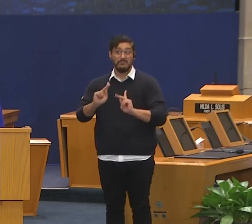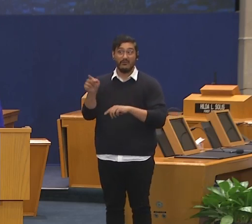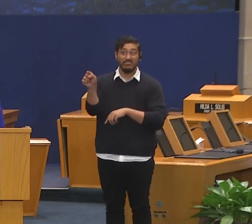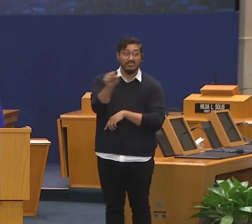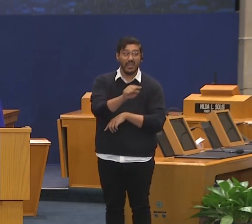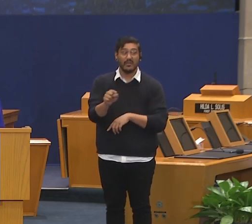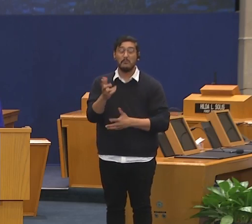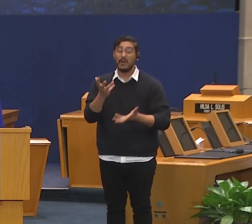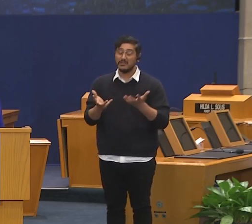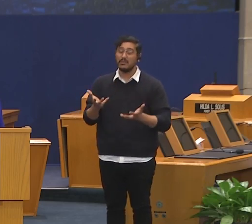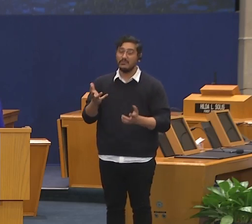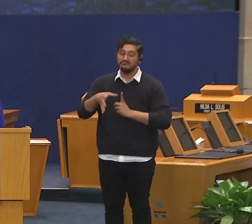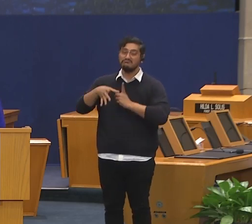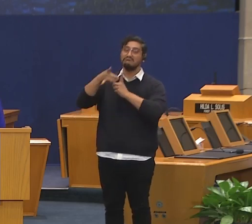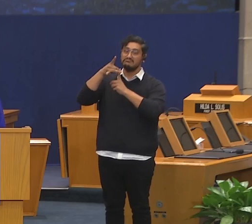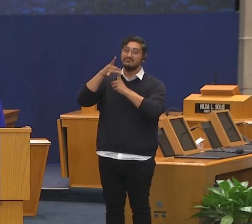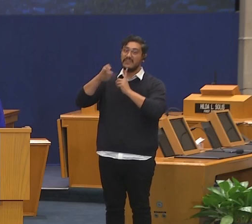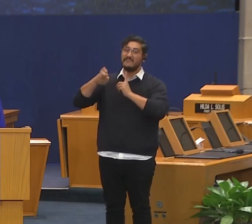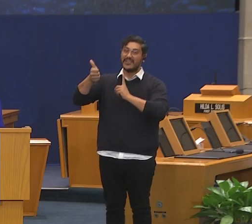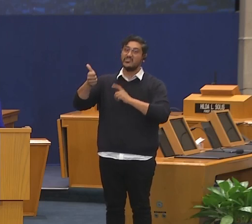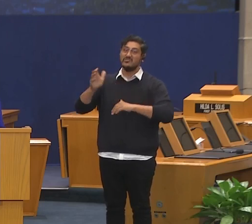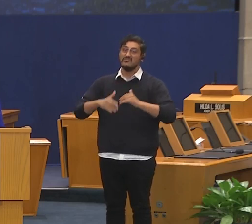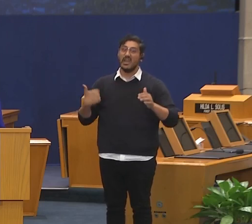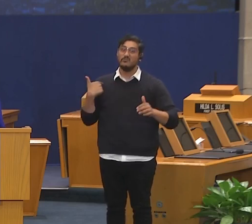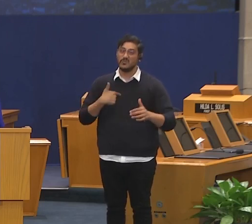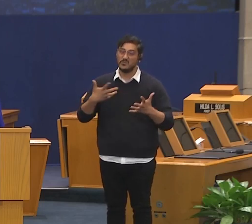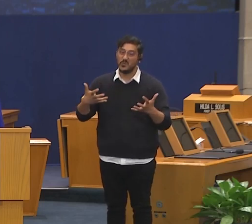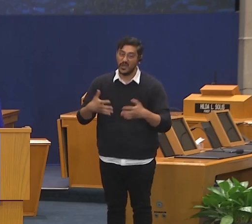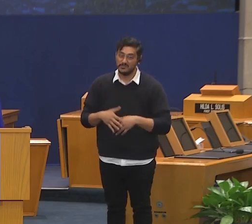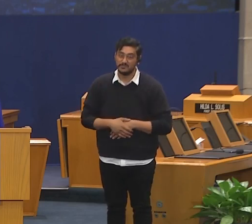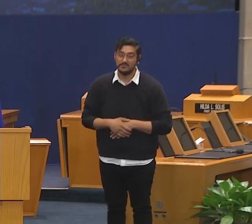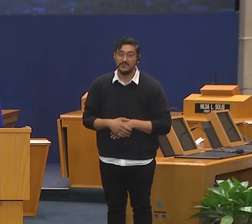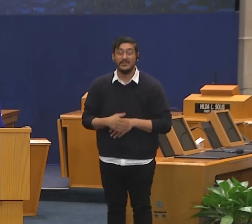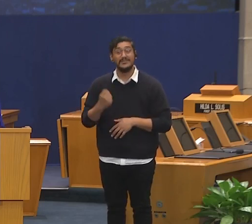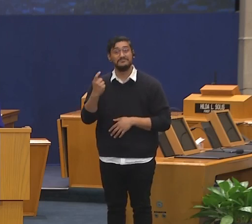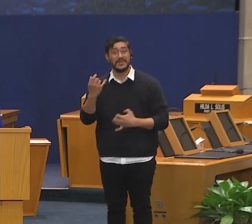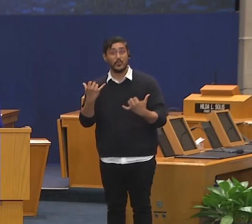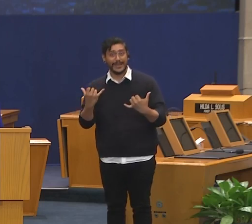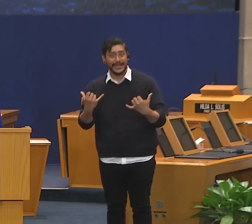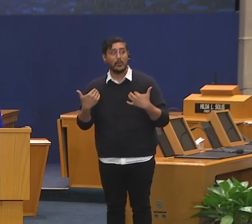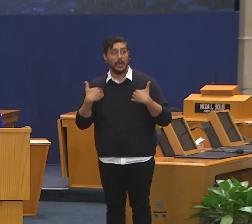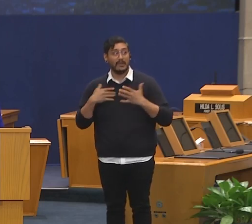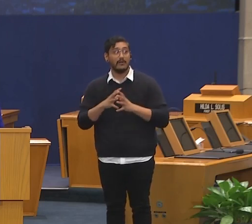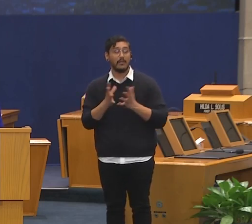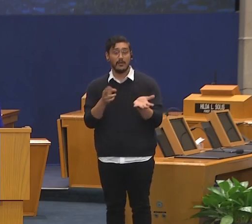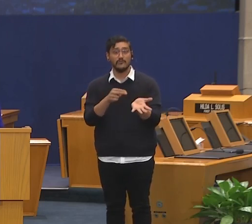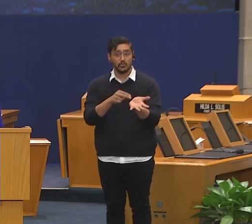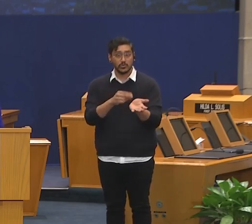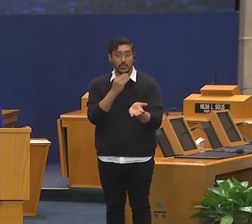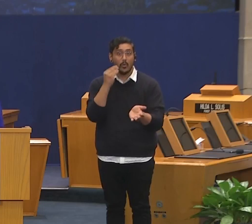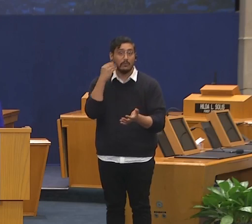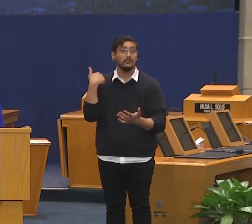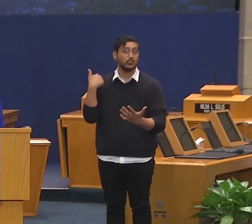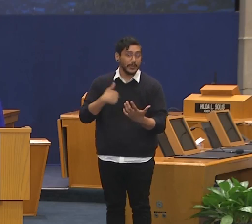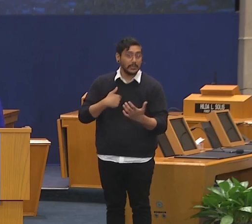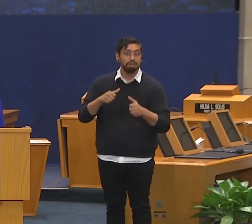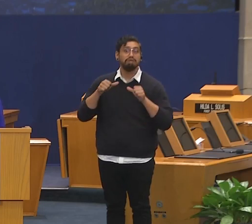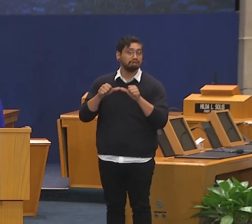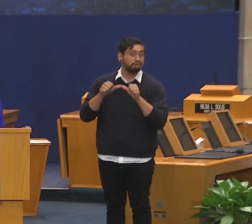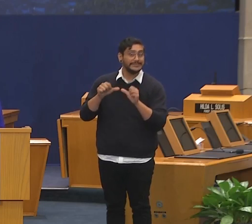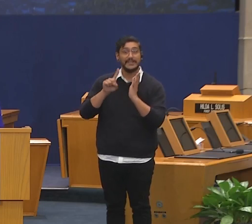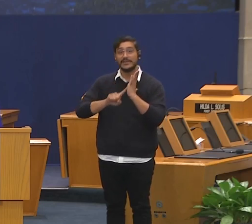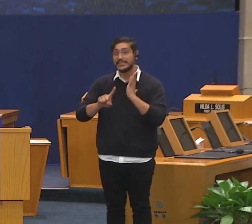like to see. I do also want to note that at this point, we have a lot of nursing homes where we're doing investigations, but in